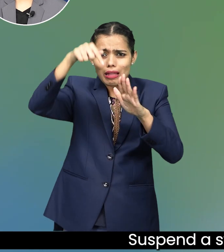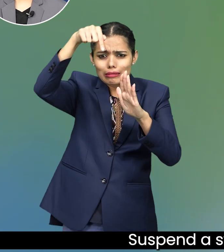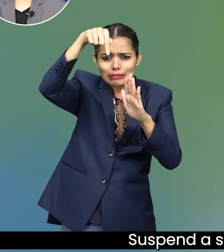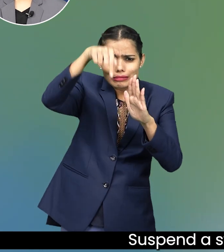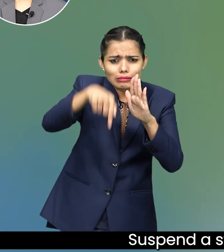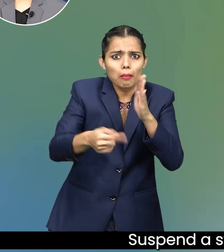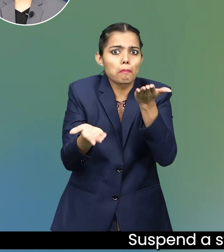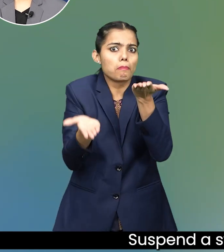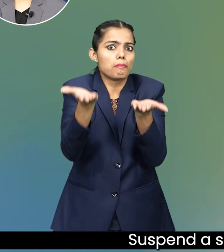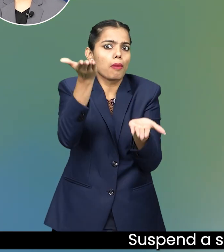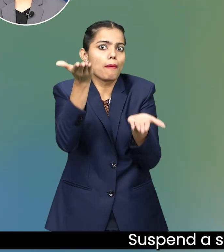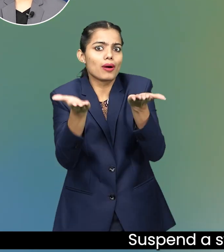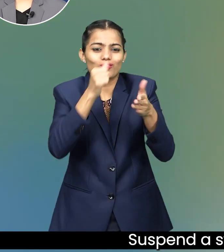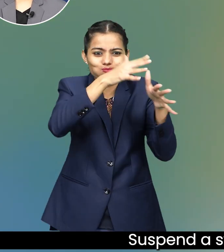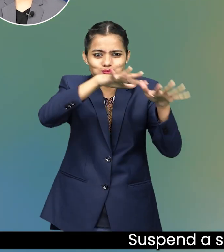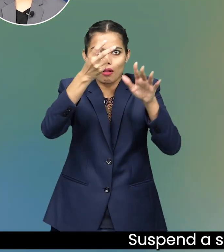balance